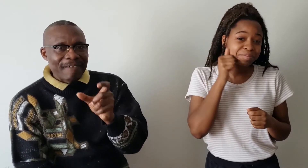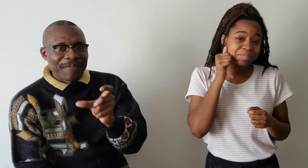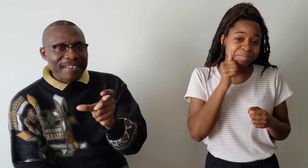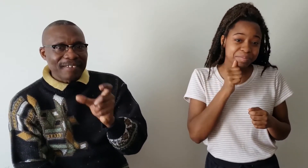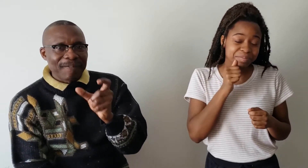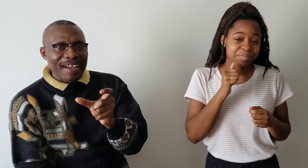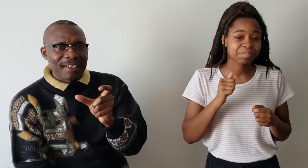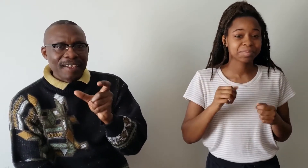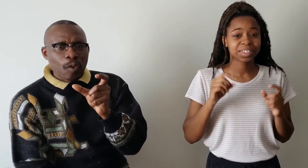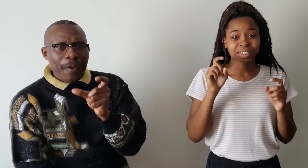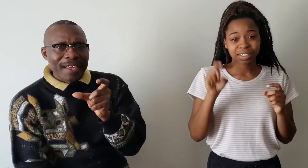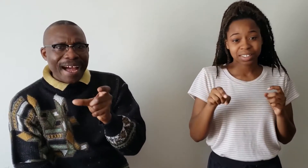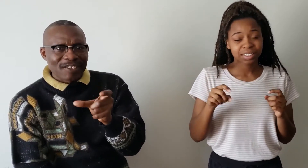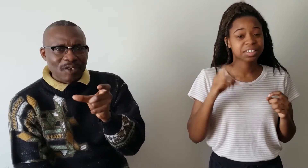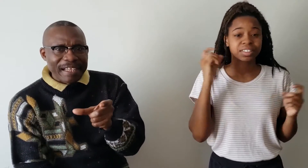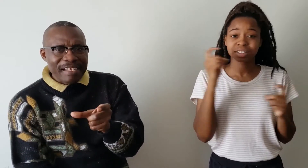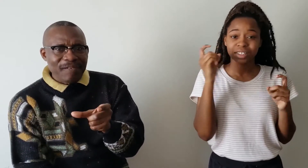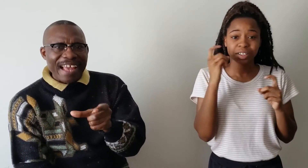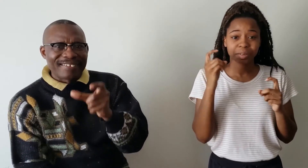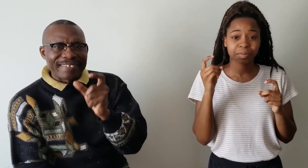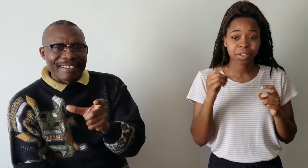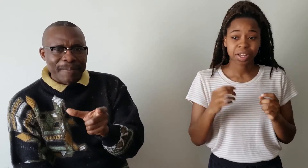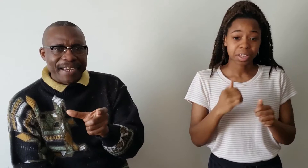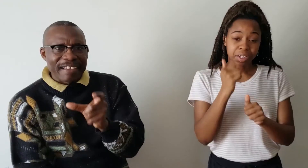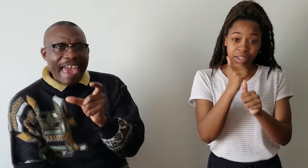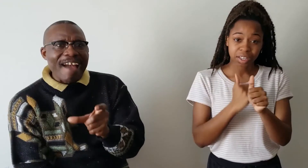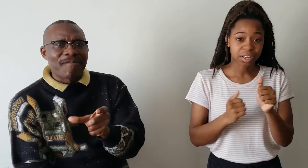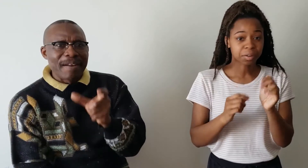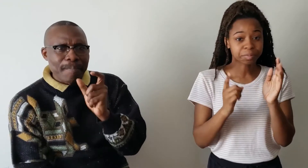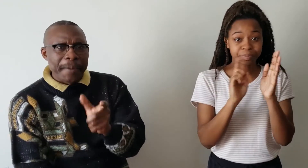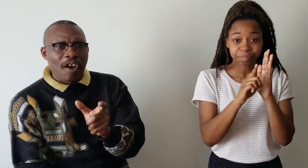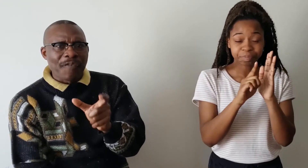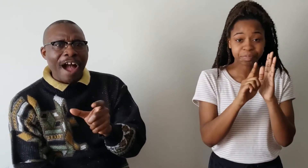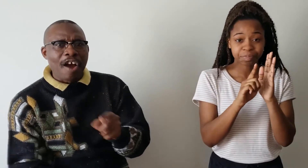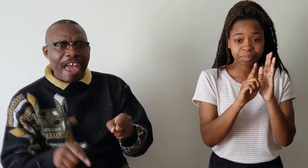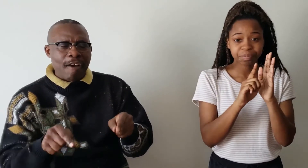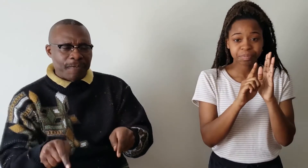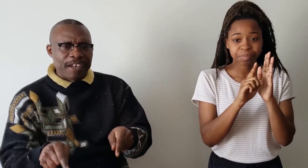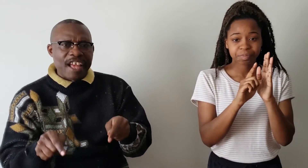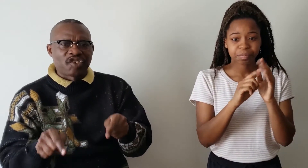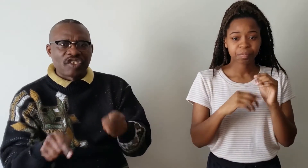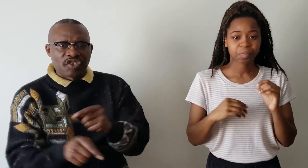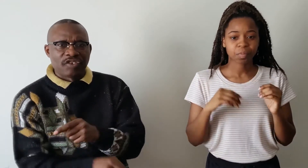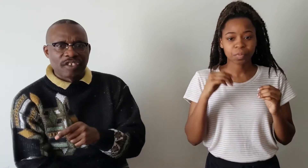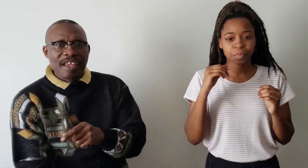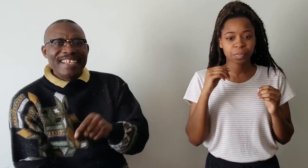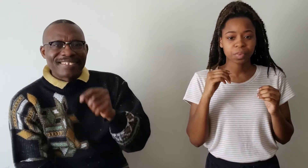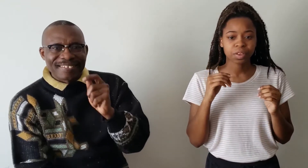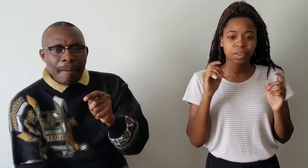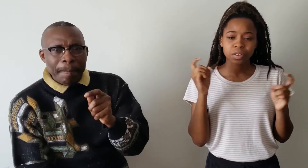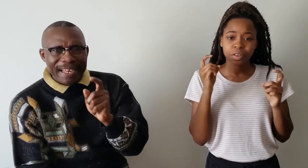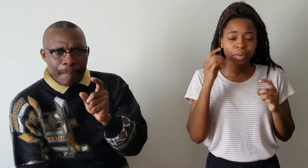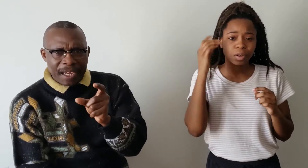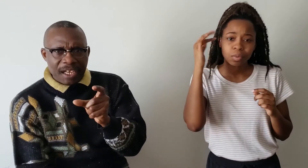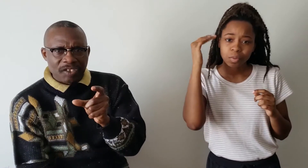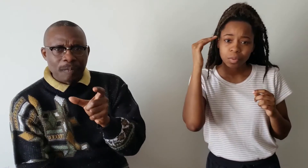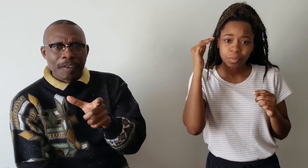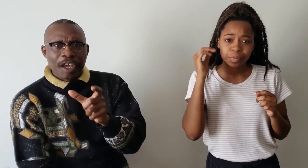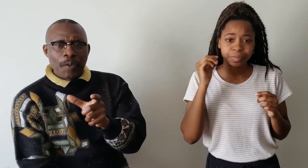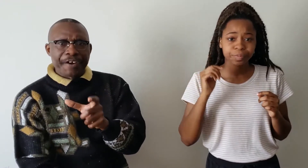event that we got to live and celebrate every moment of our earthly existence simply because we're